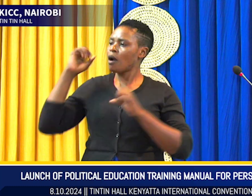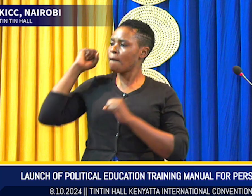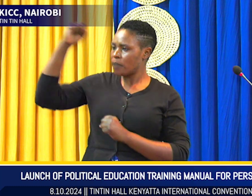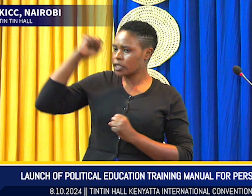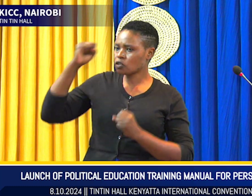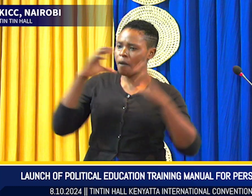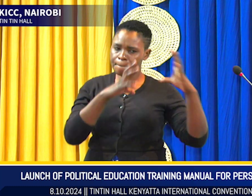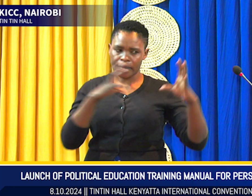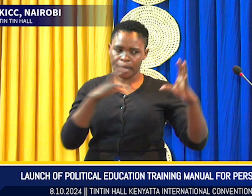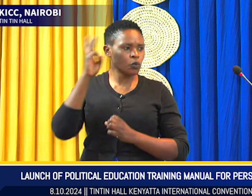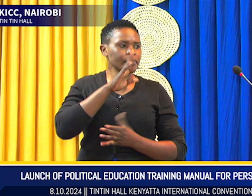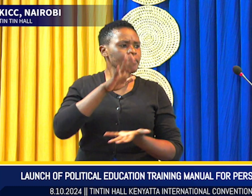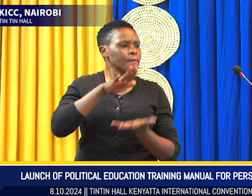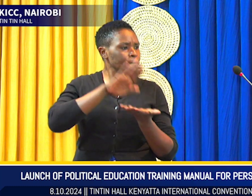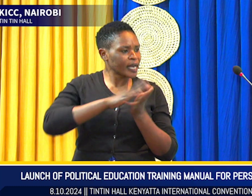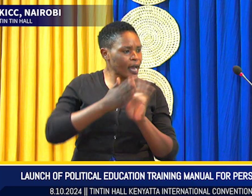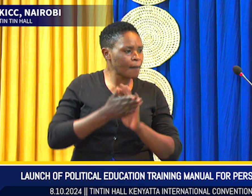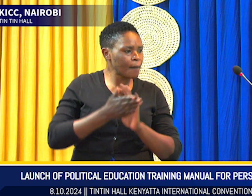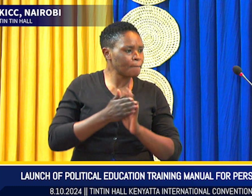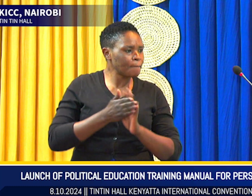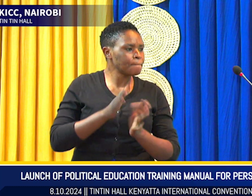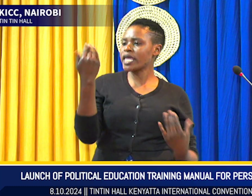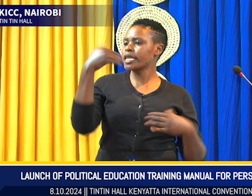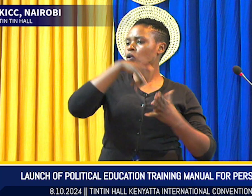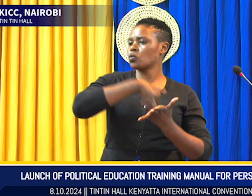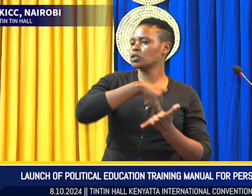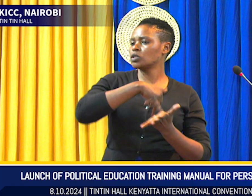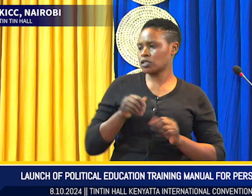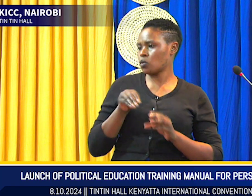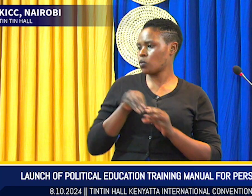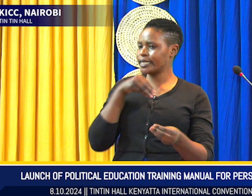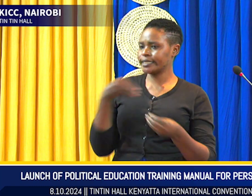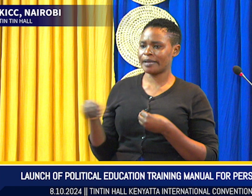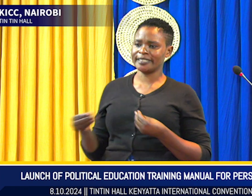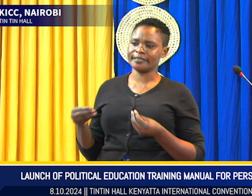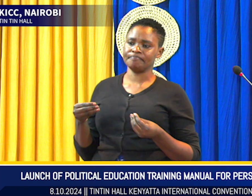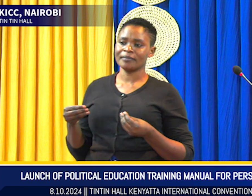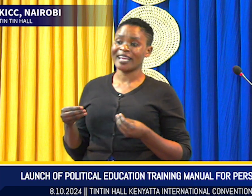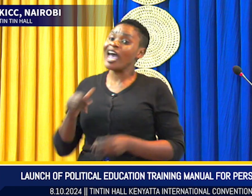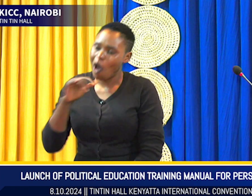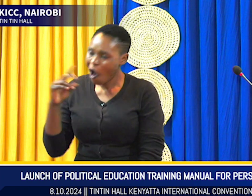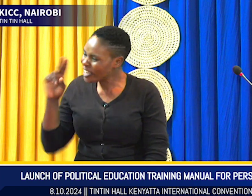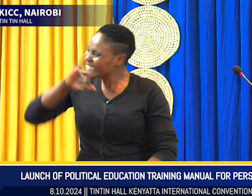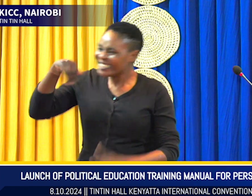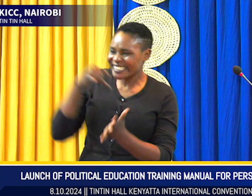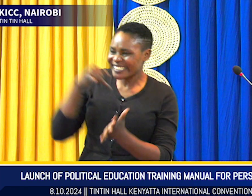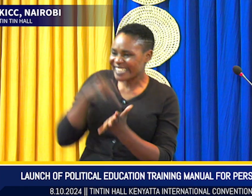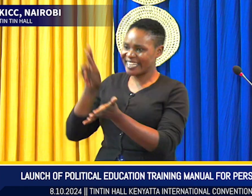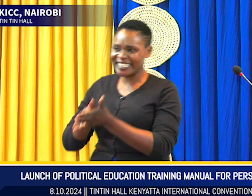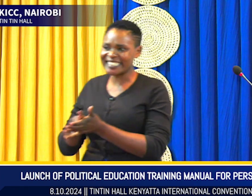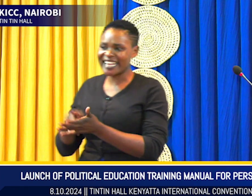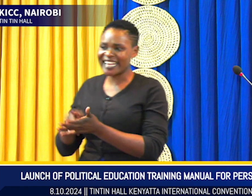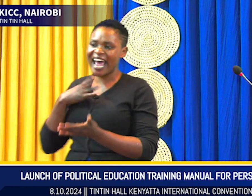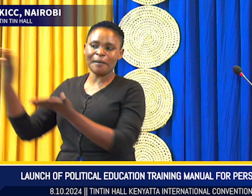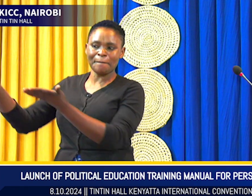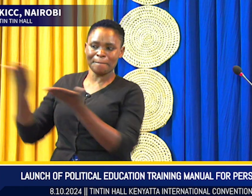book, the political party will become more inclusive to persons with disability.